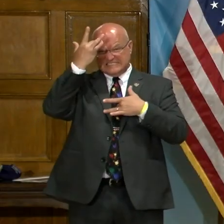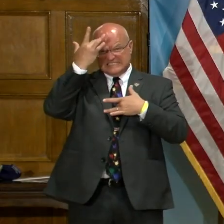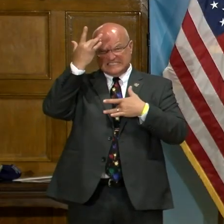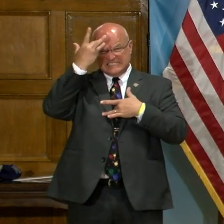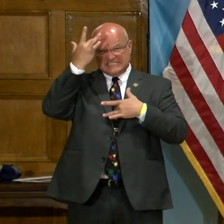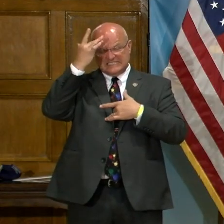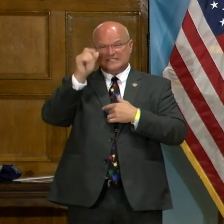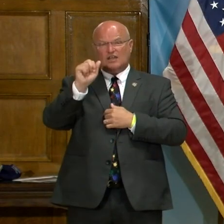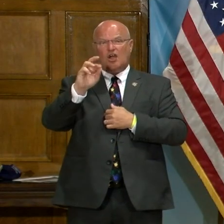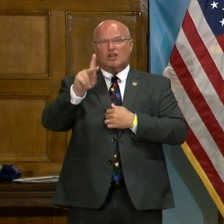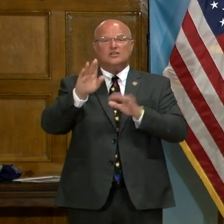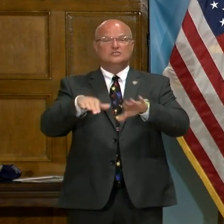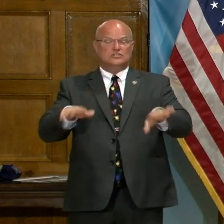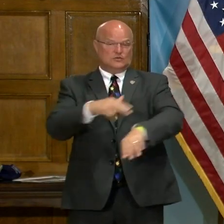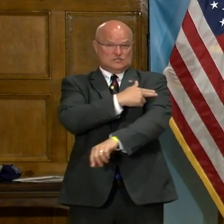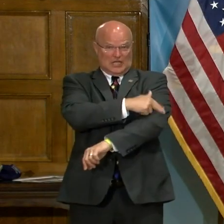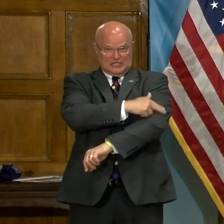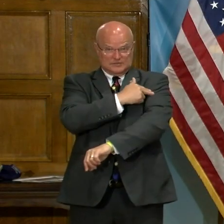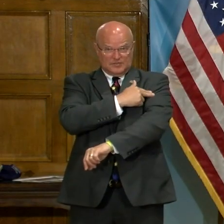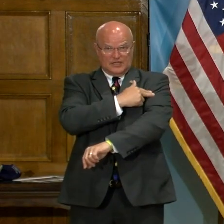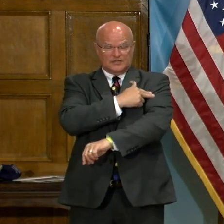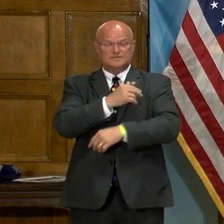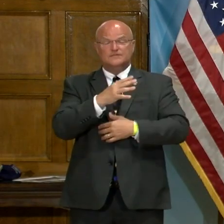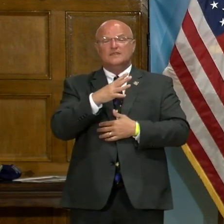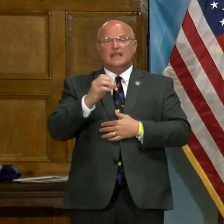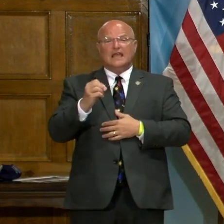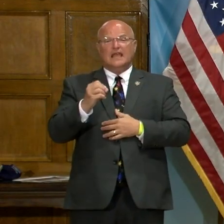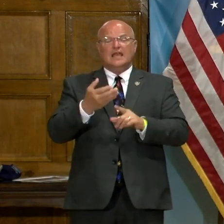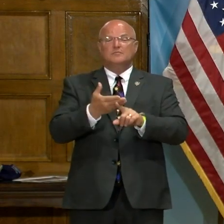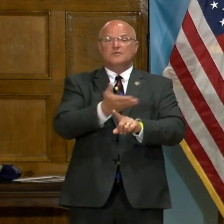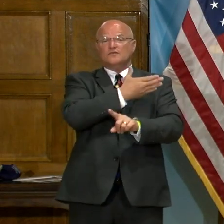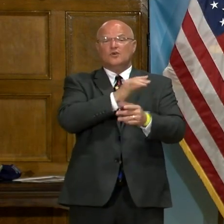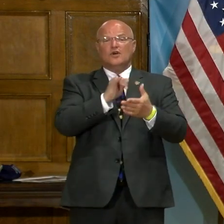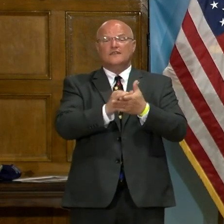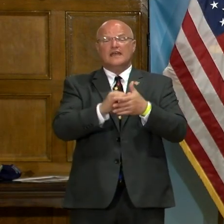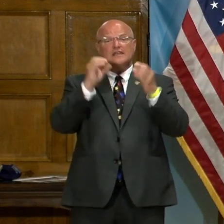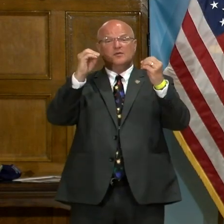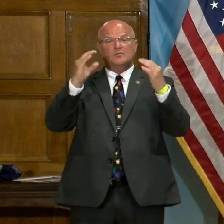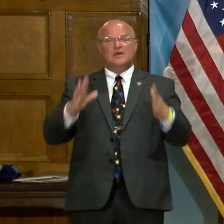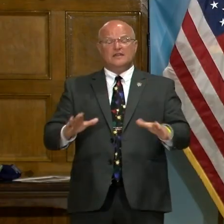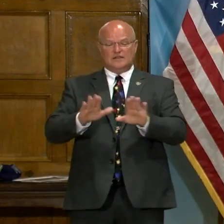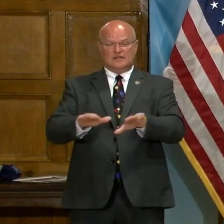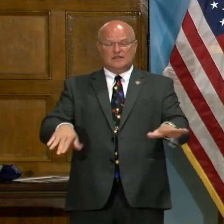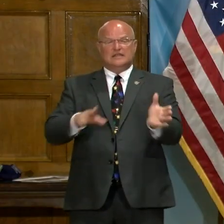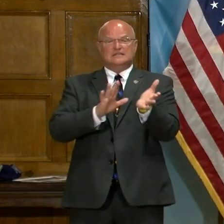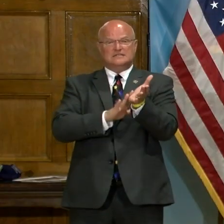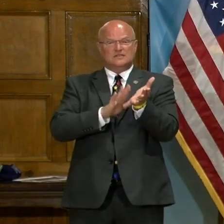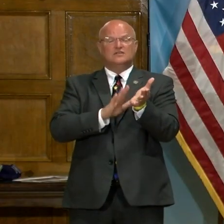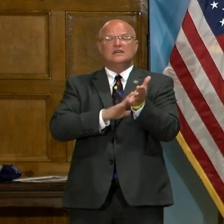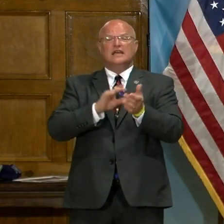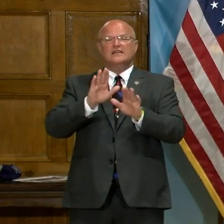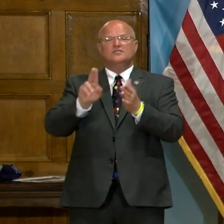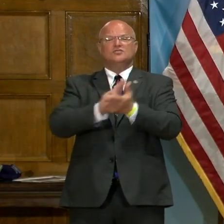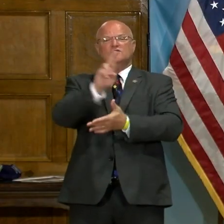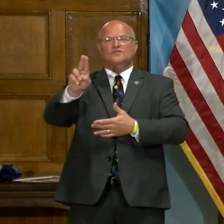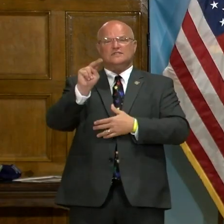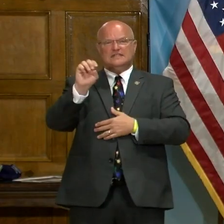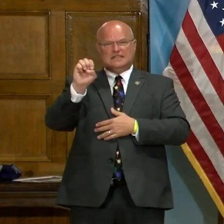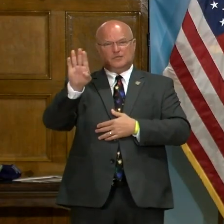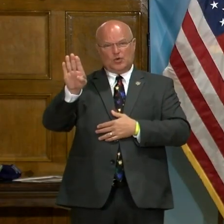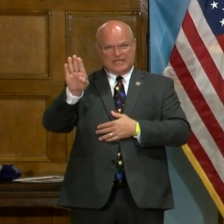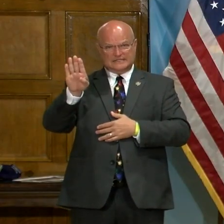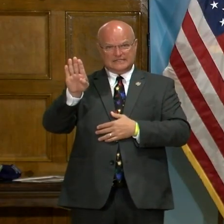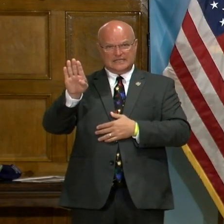diseases at the Arkansas Children's Hospital. And before that, he was professor of pediatric medicine at the University of